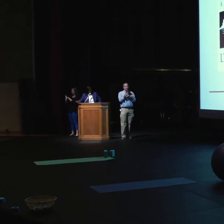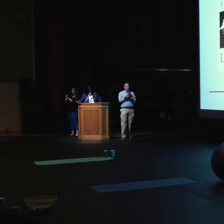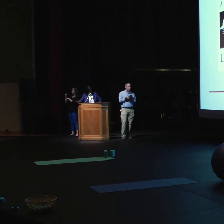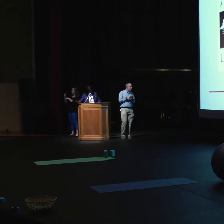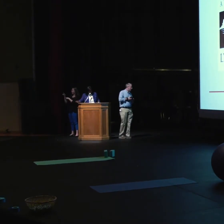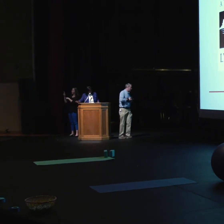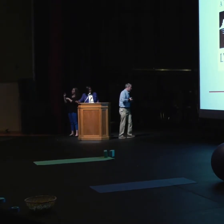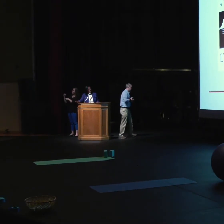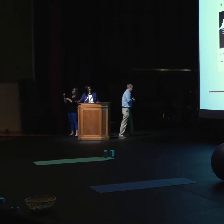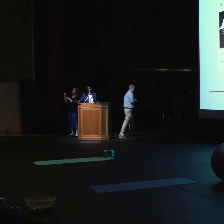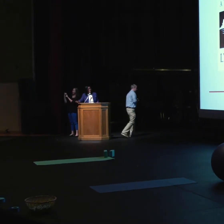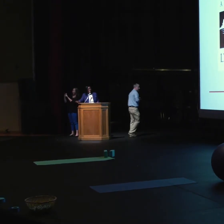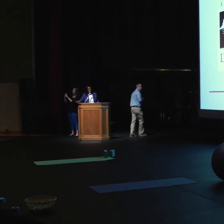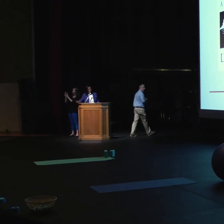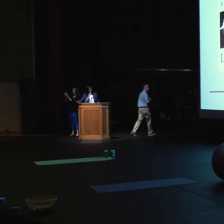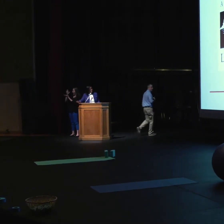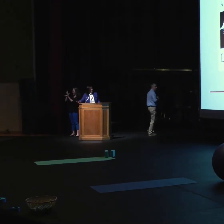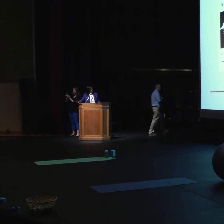Academy.